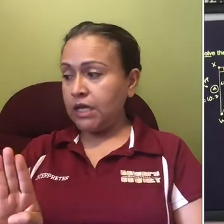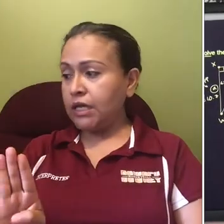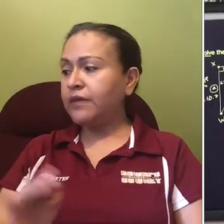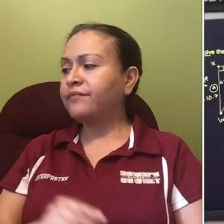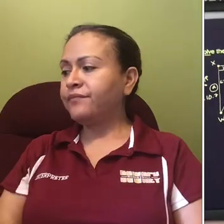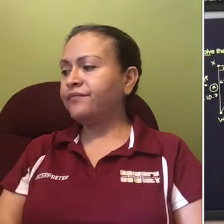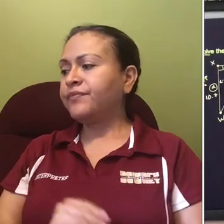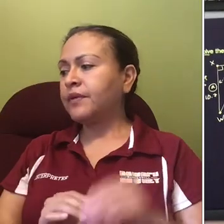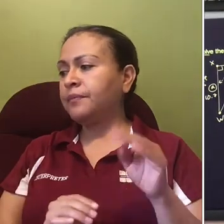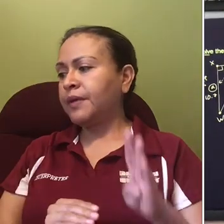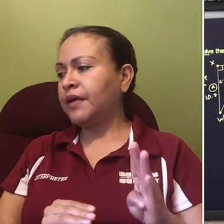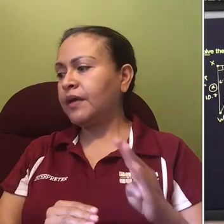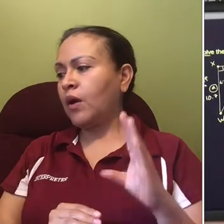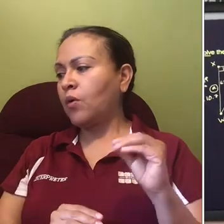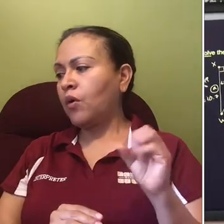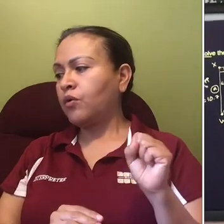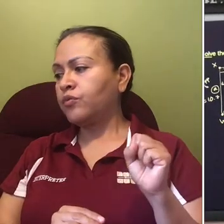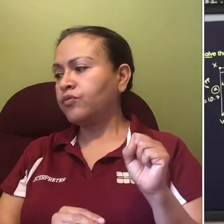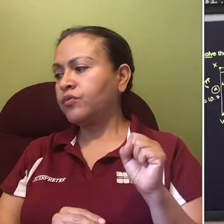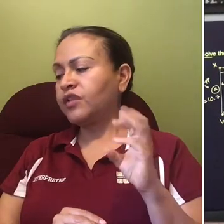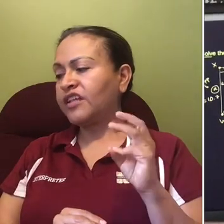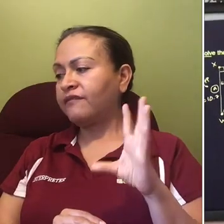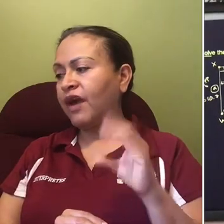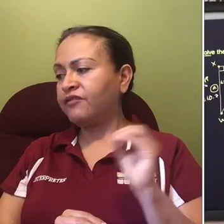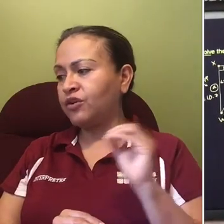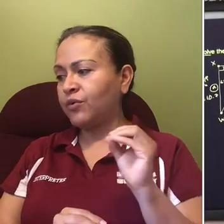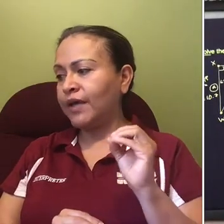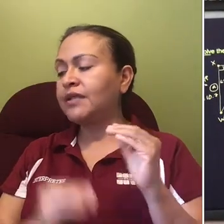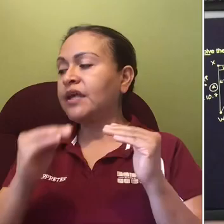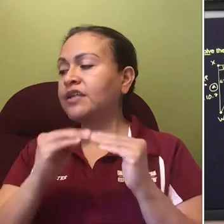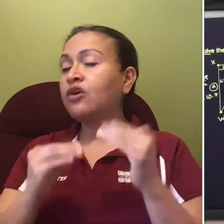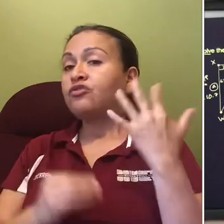times cosine of 65 degrees is equal to 5.